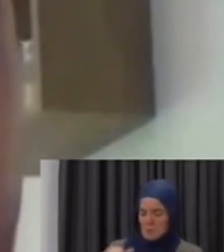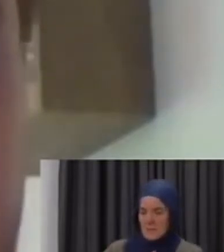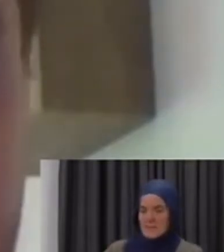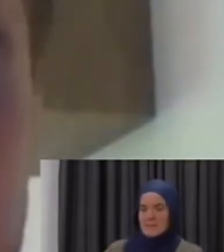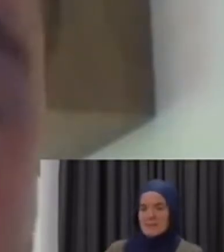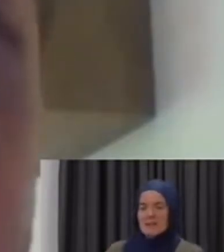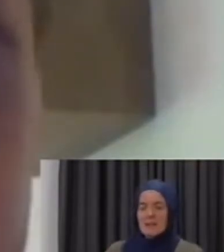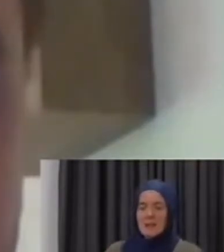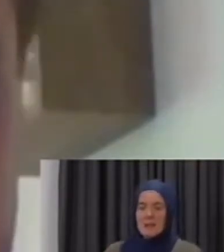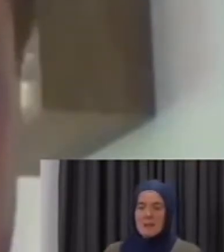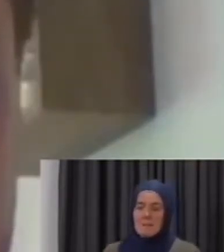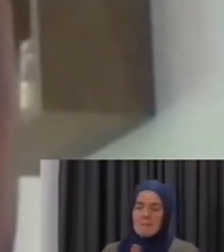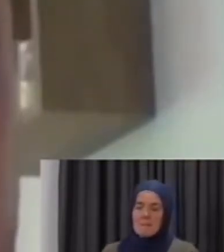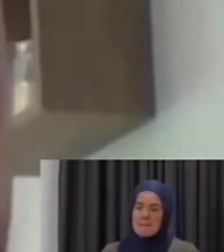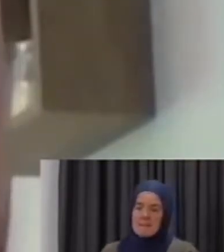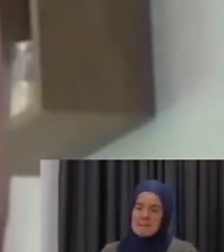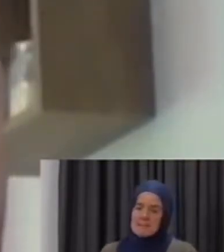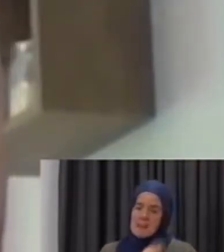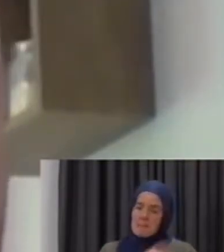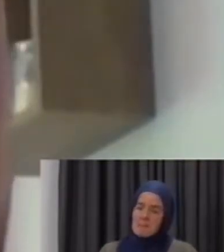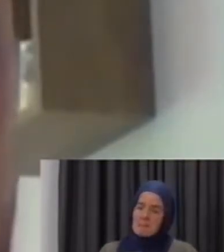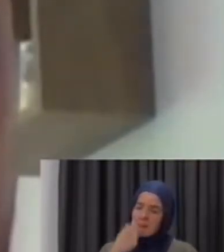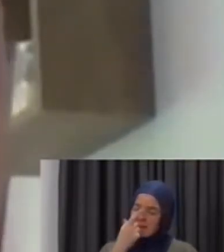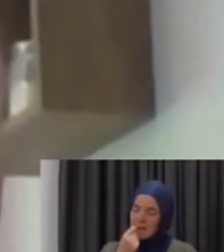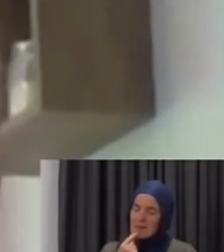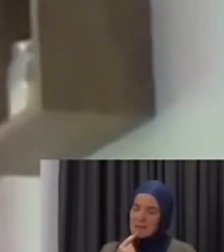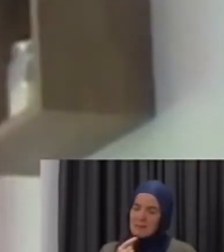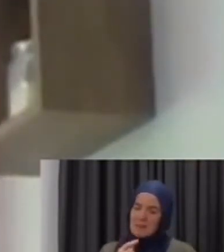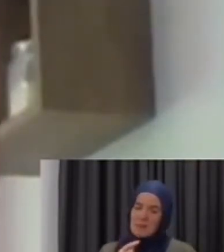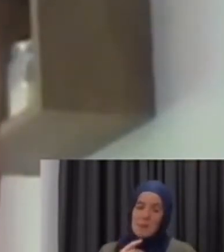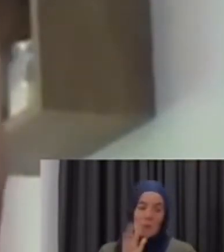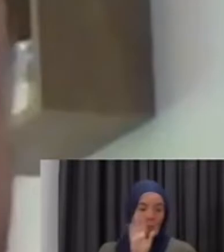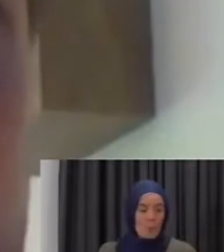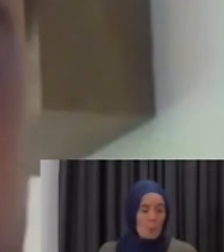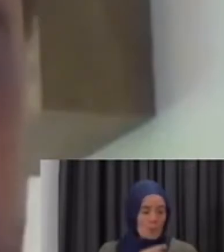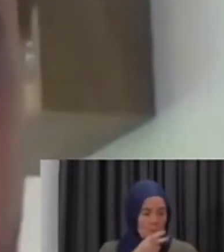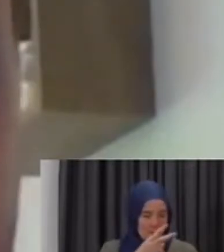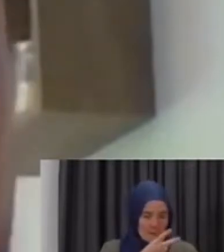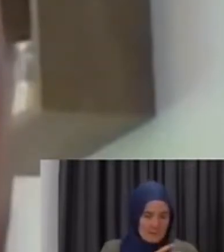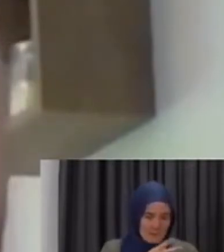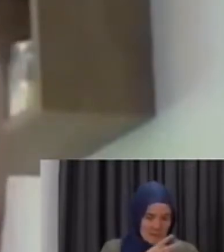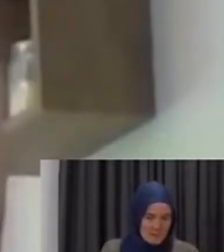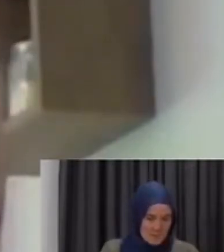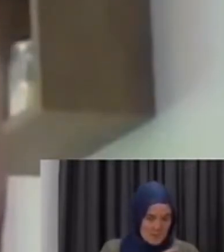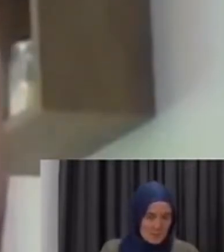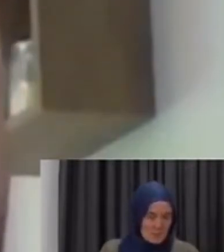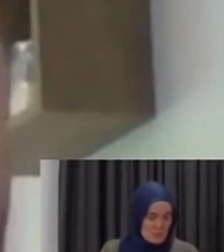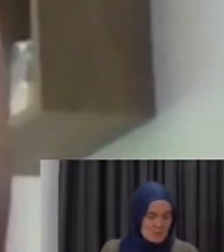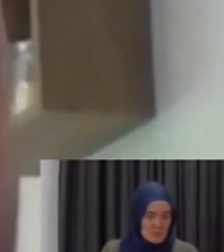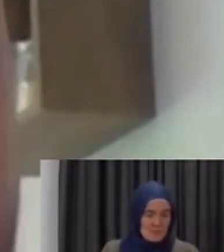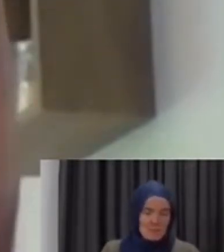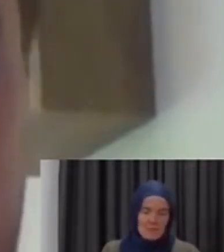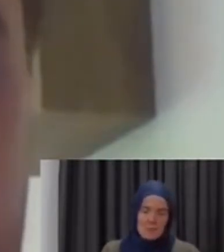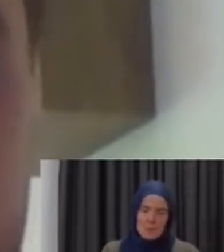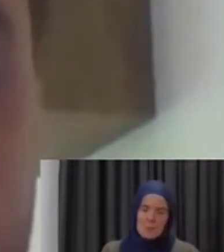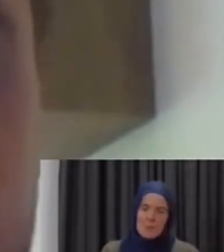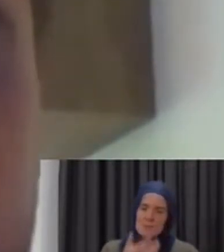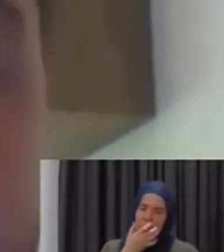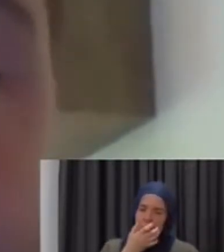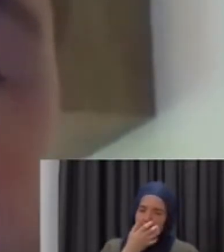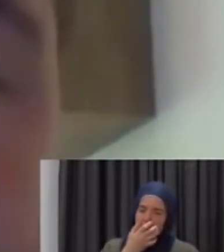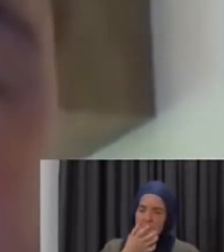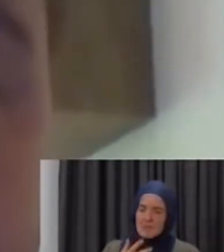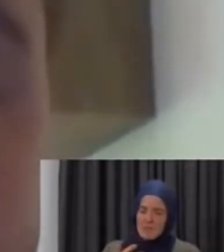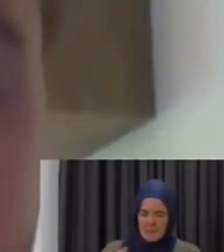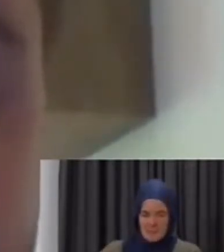home with oxygen machines, meaning that they won't have to go into hospital or indeed intensive care. Could you offer more detail on